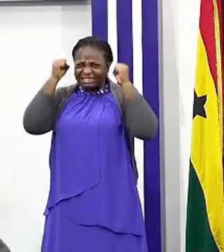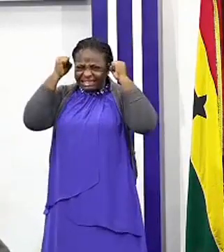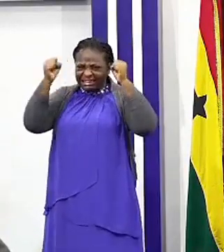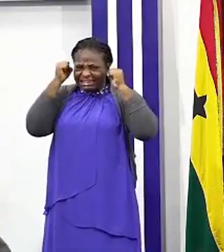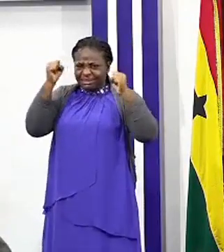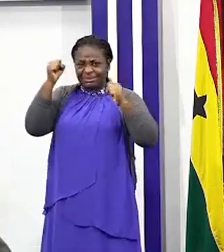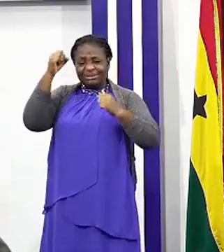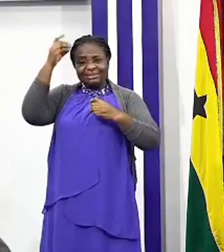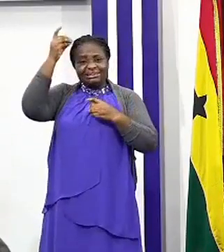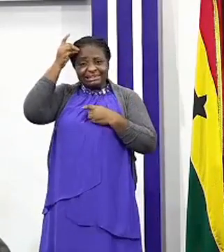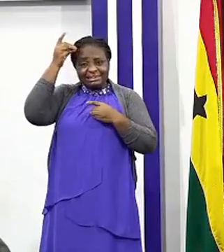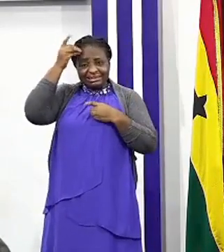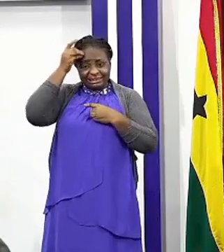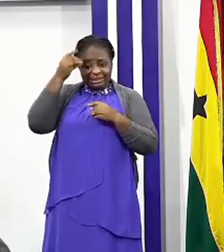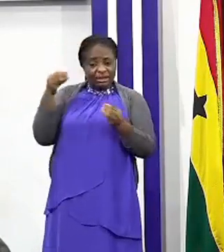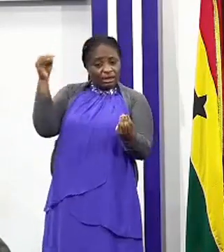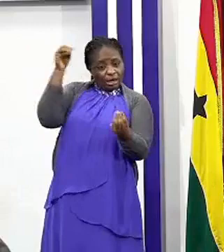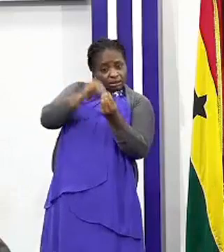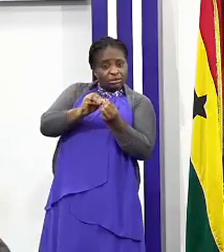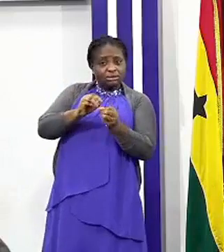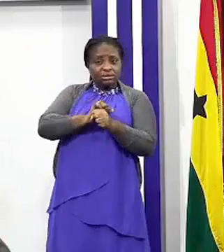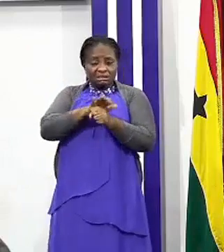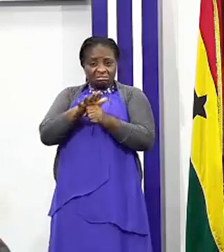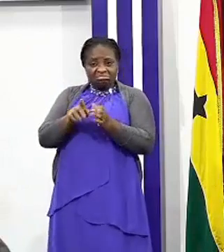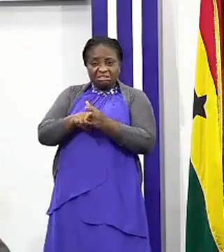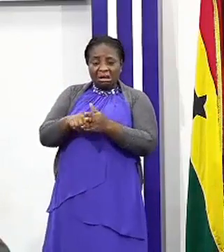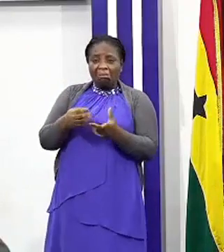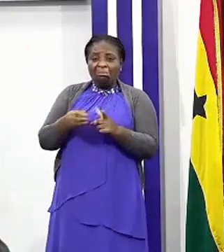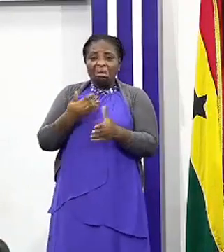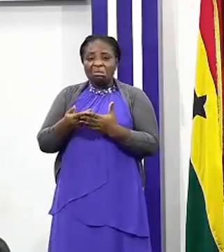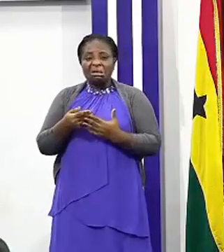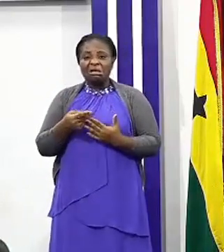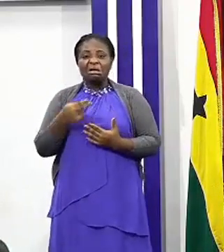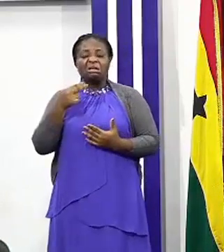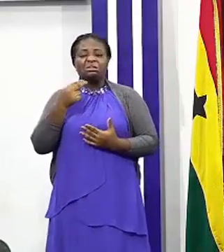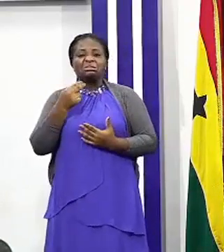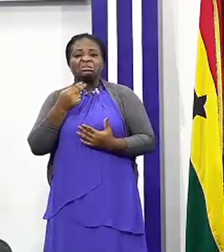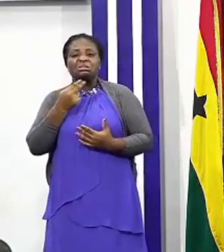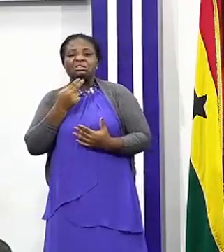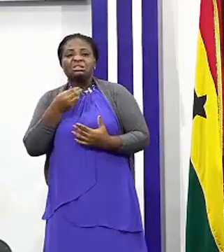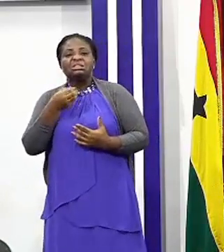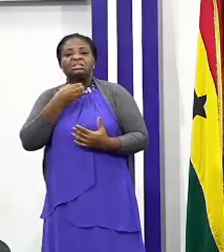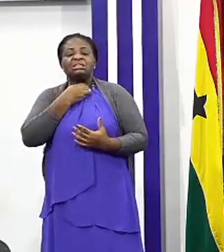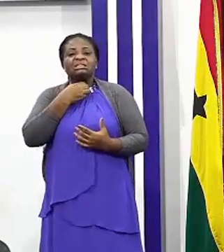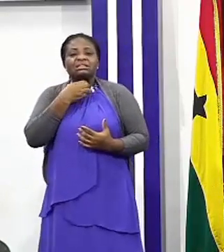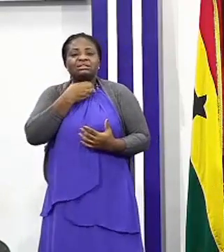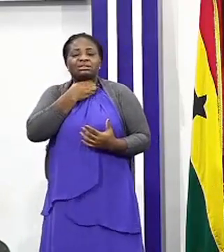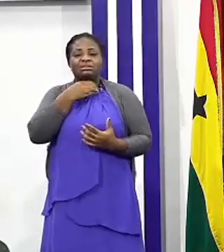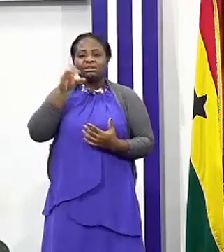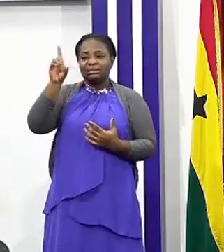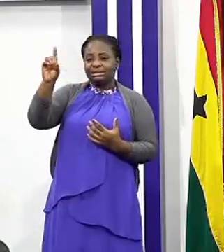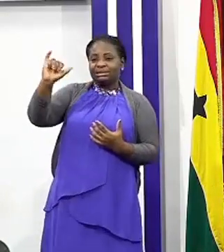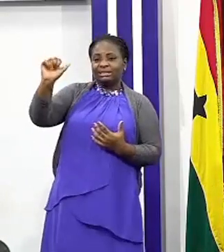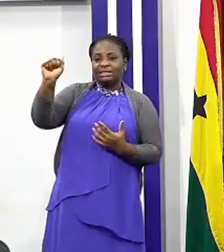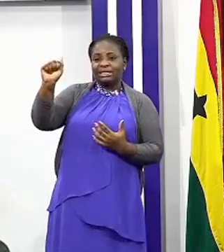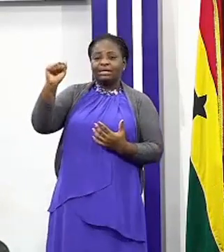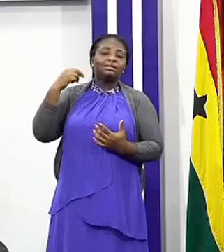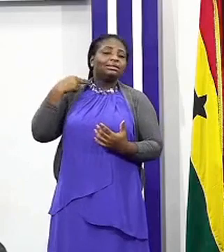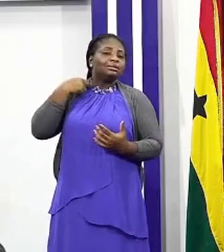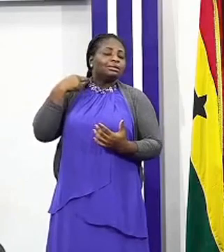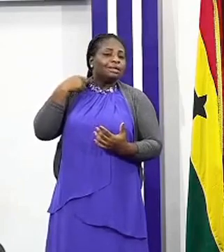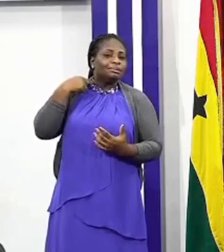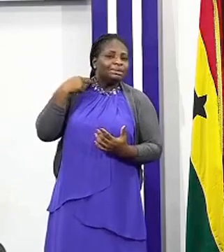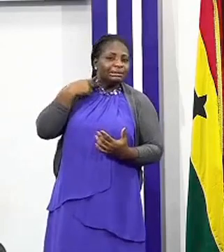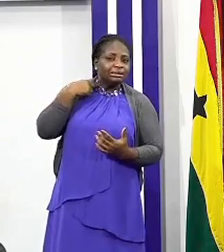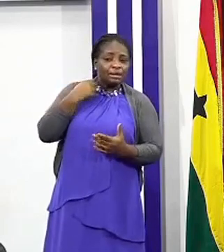addition to the COVID. Let's say you are diabetic, you have hypertension, definitely yourself will not be able to